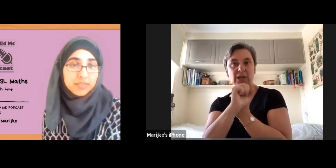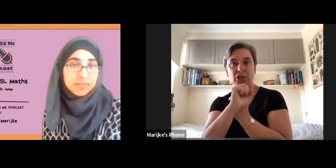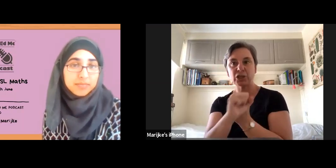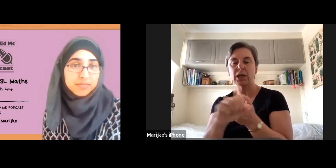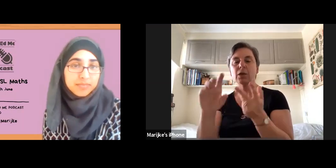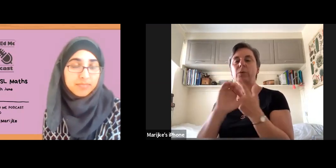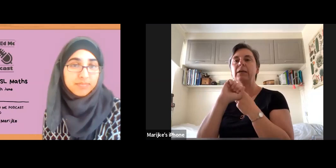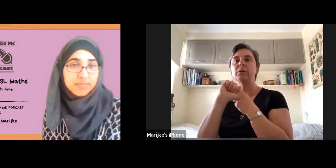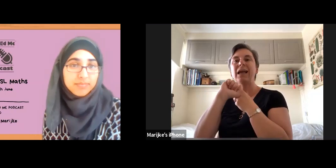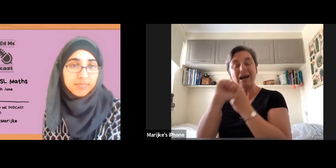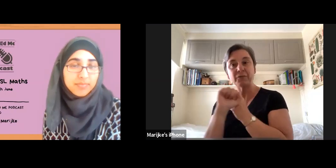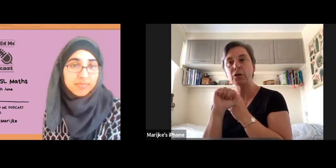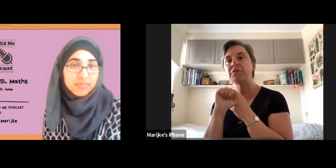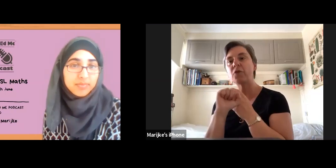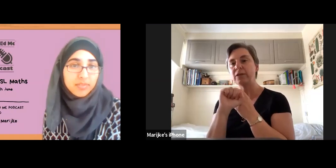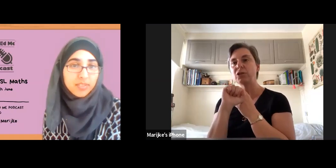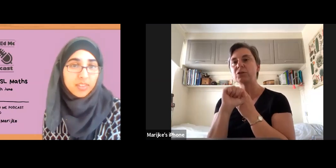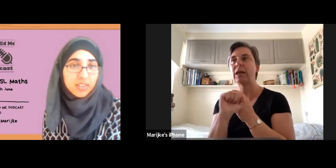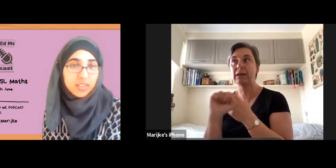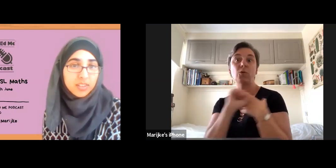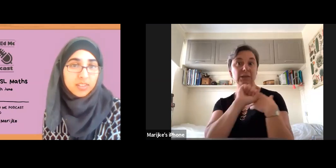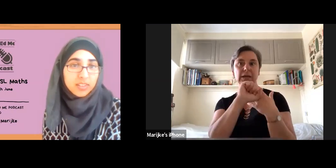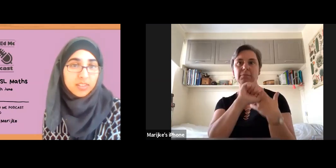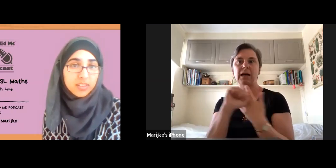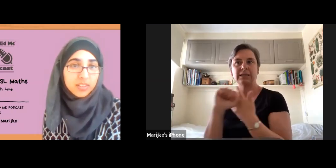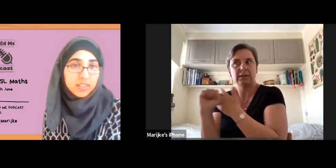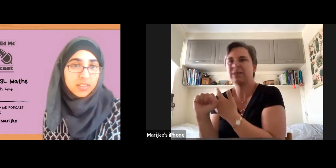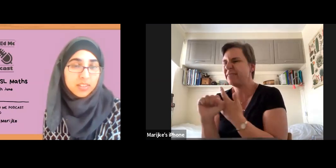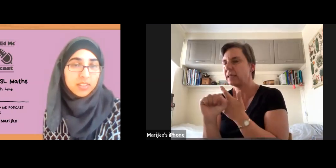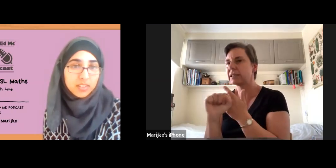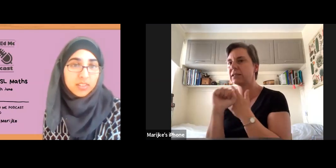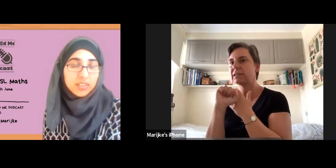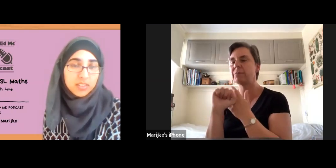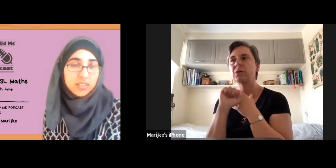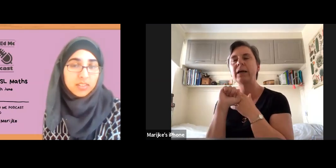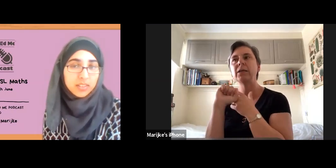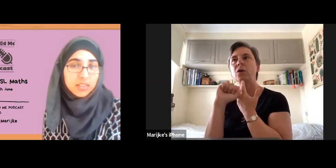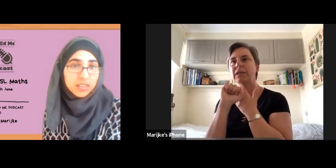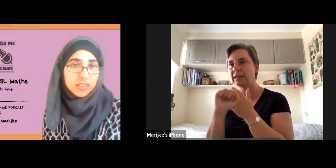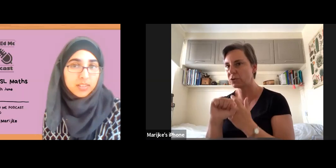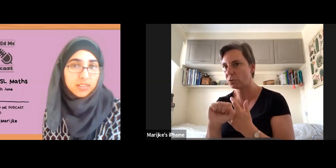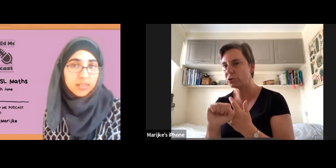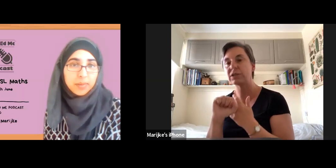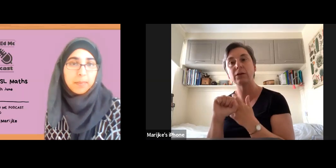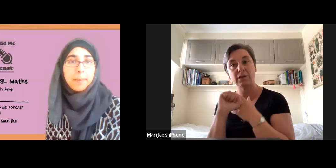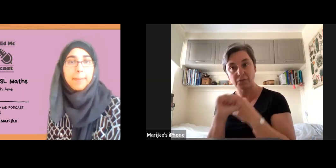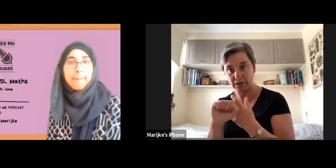Flemish. We have to learn French. Well, it was in my day. I think it's still the same. So when you're 10 years old, you start learning